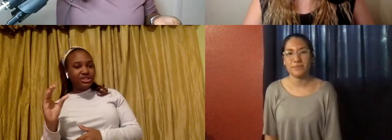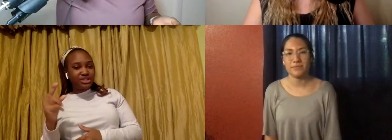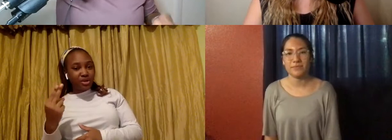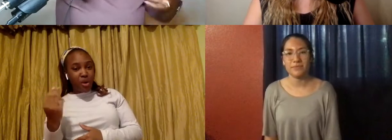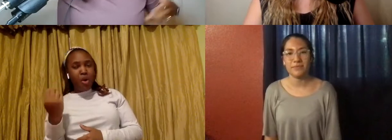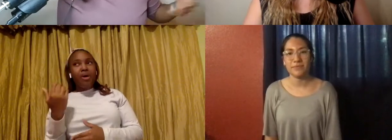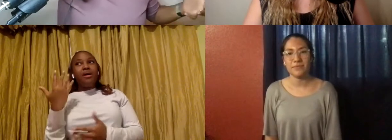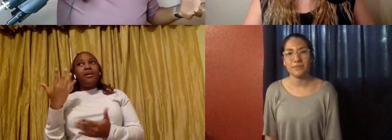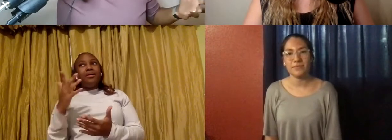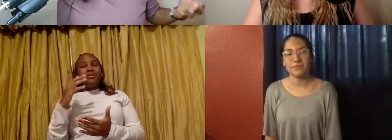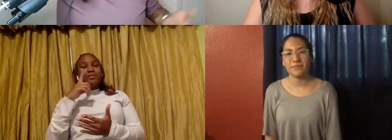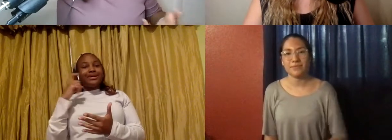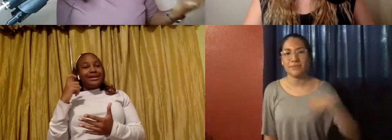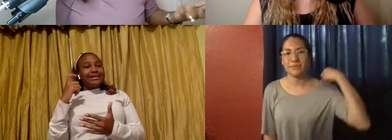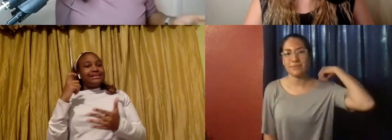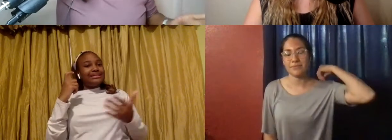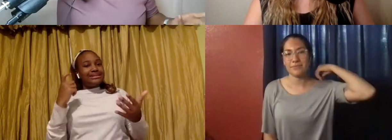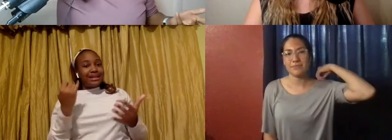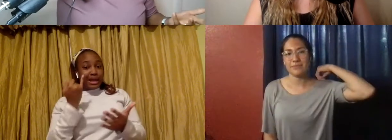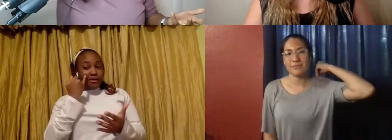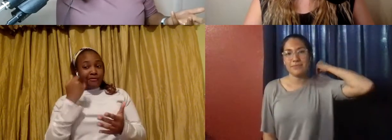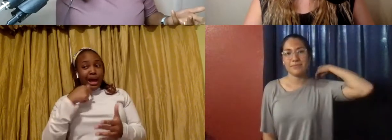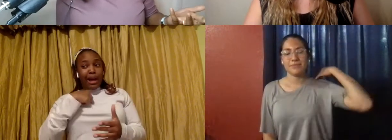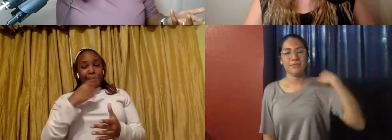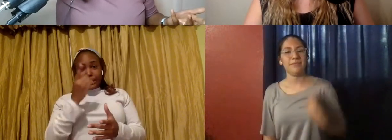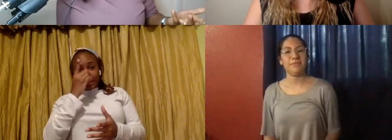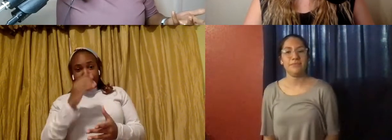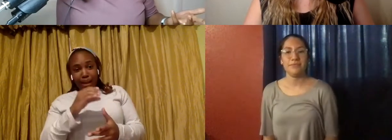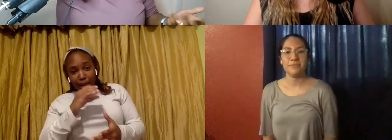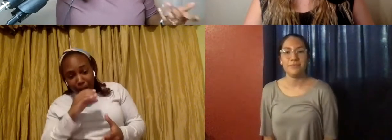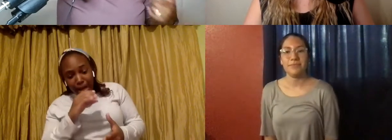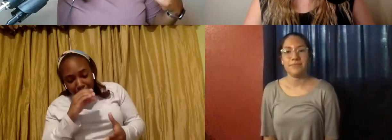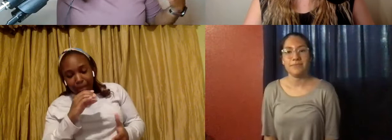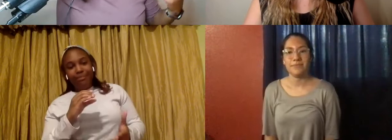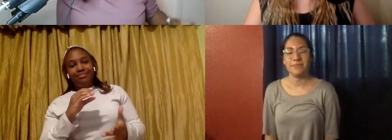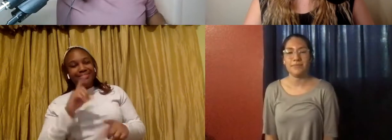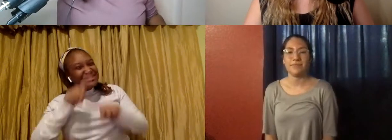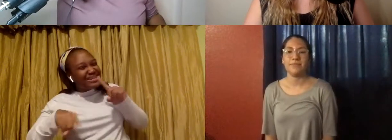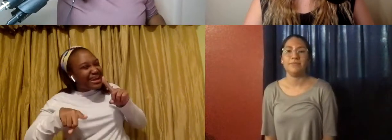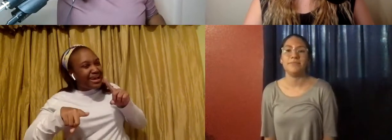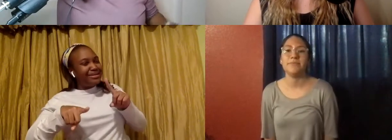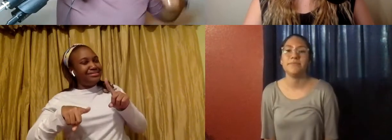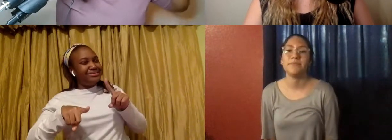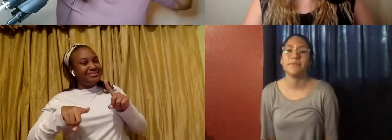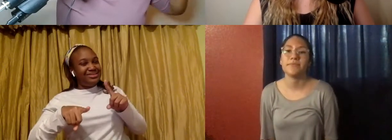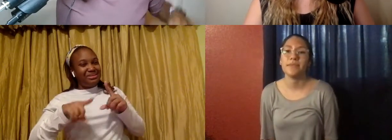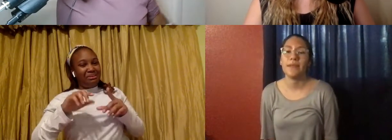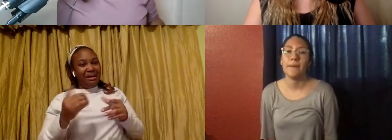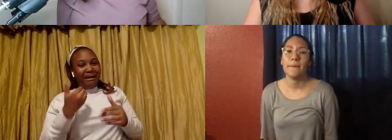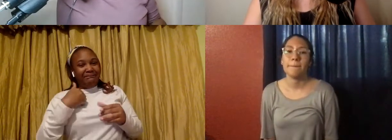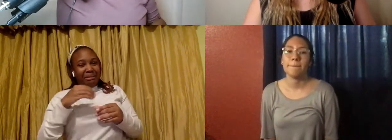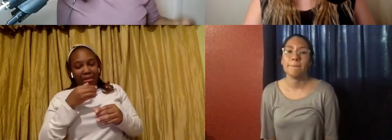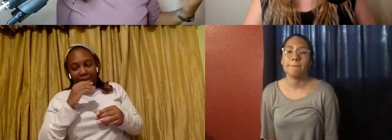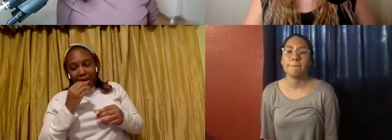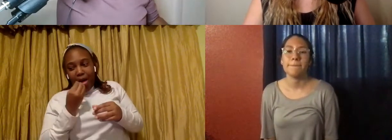like, utility-wise, like, if I'm going to be down there, like, I can't be getting, you know, like, stuff wrapped around, like, the dingly thing in my